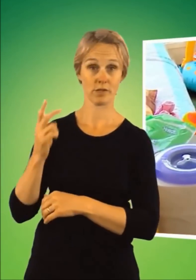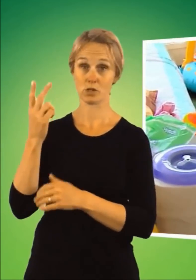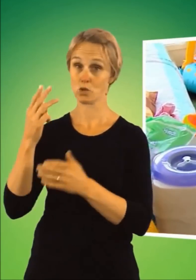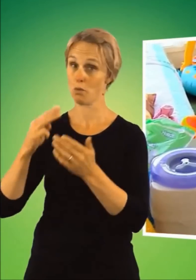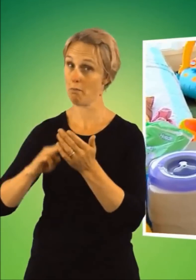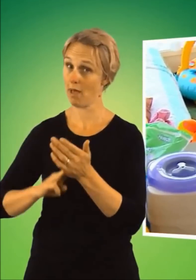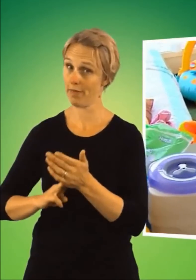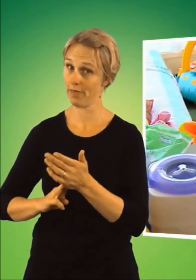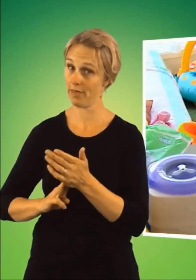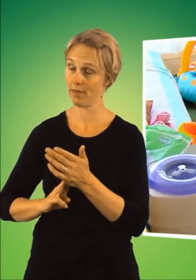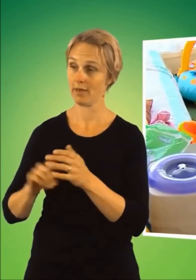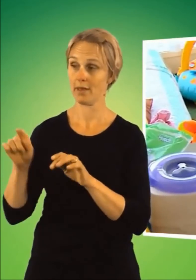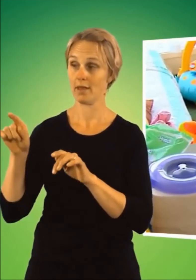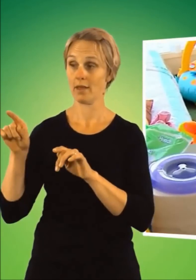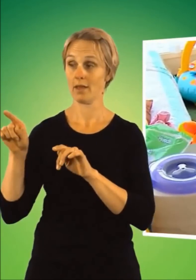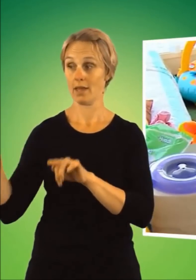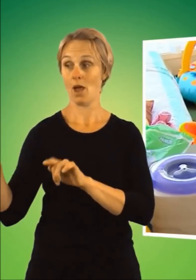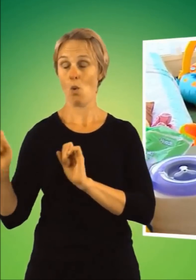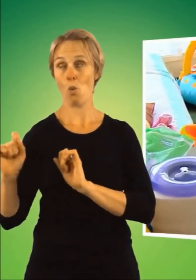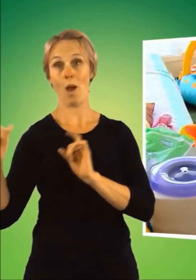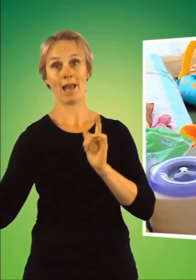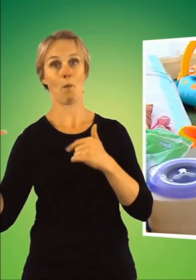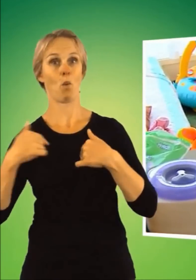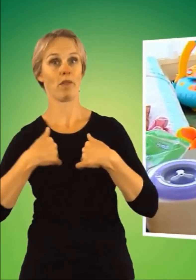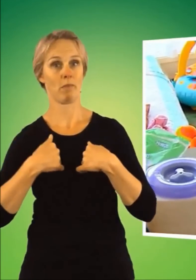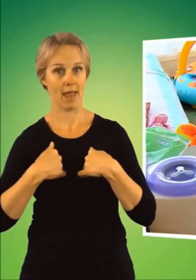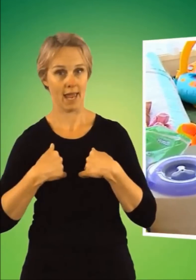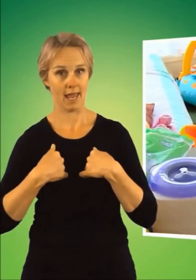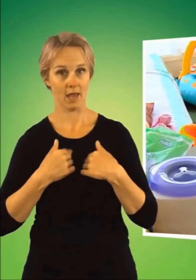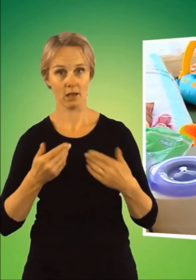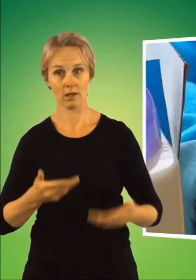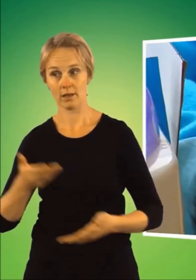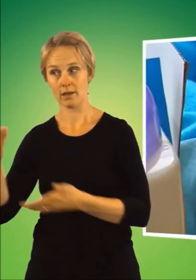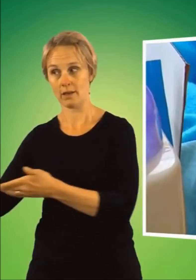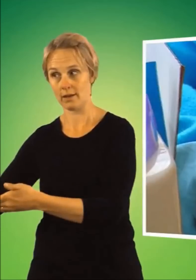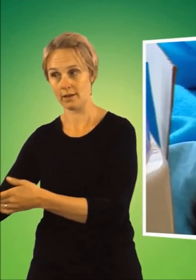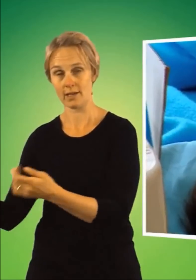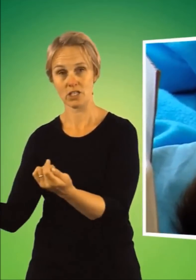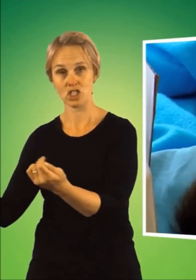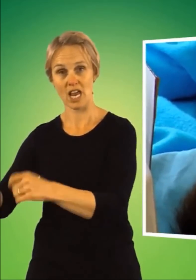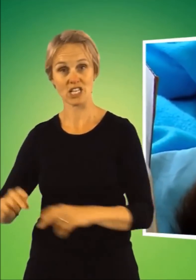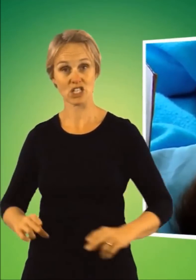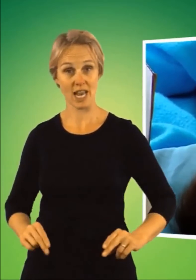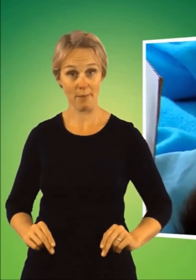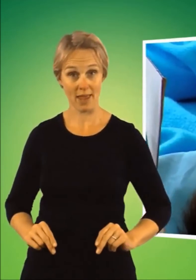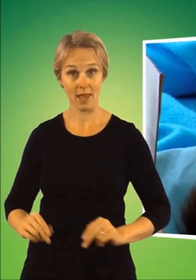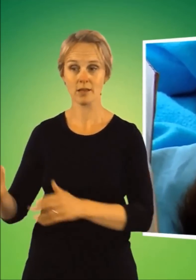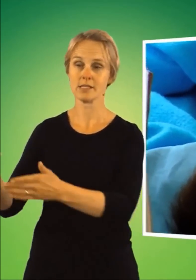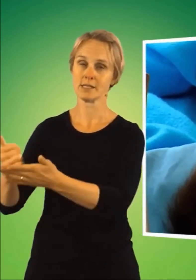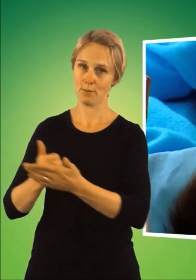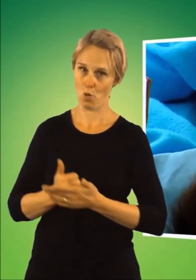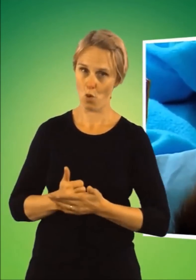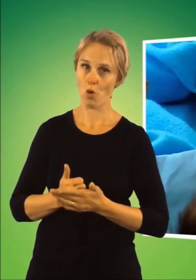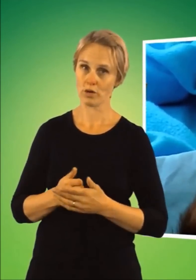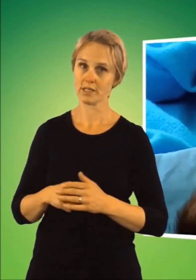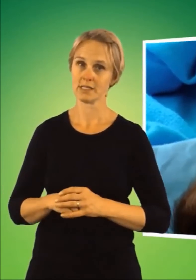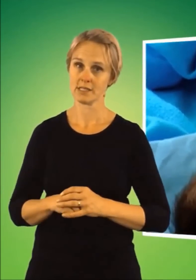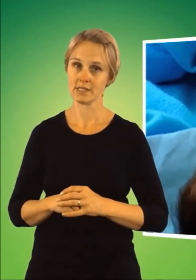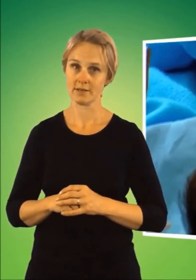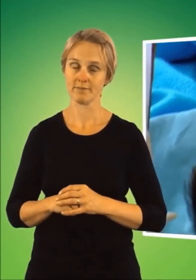a lot in the first 2 months. He wake up with me and he change the nappy. He just